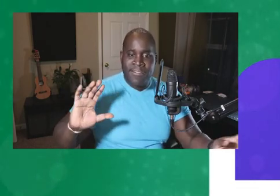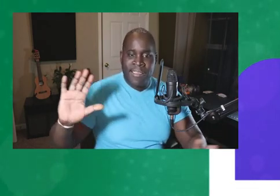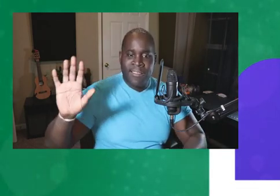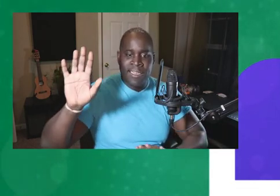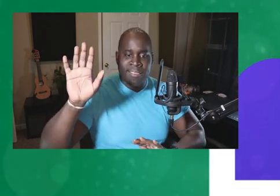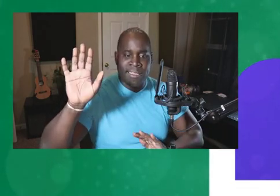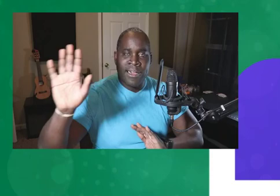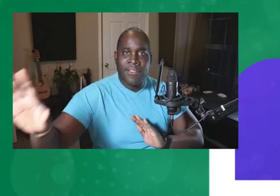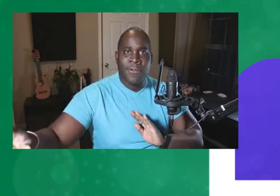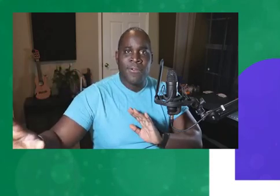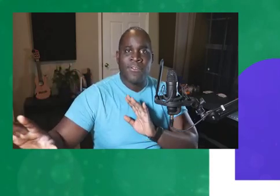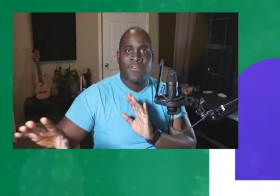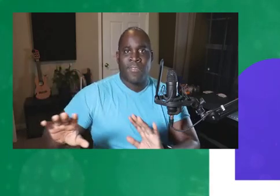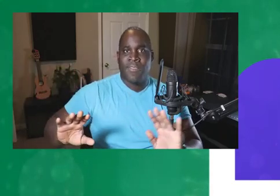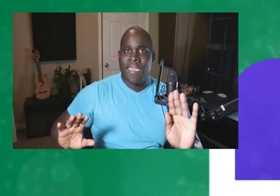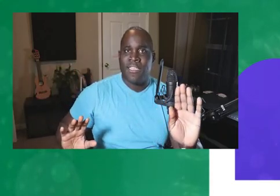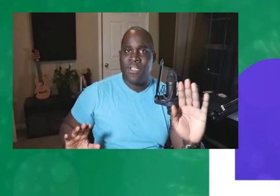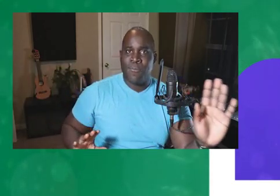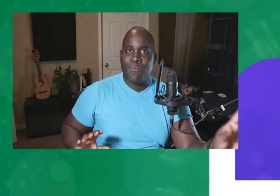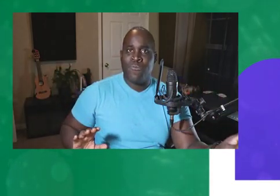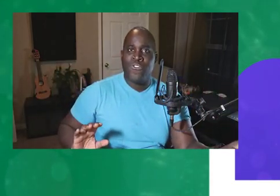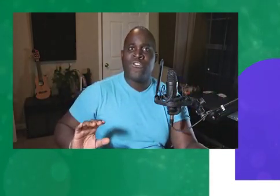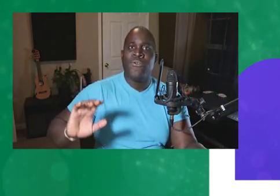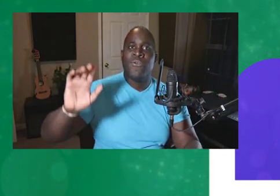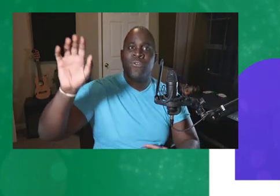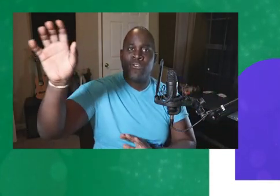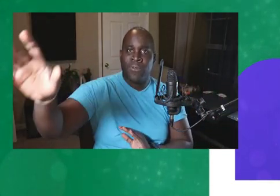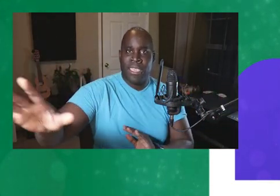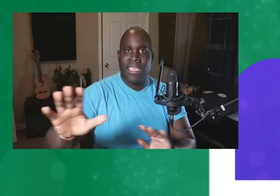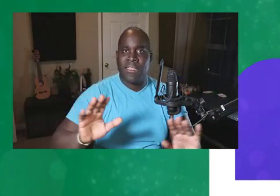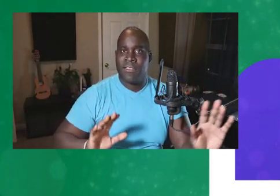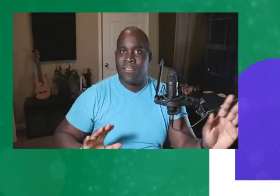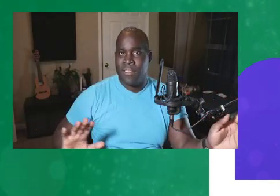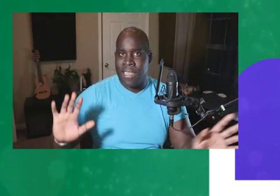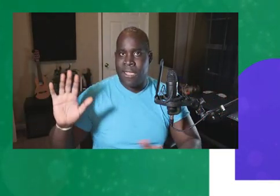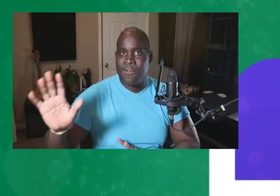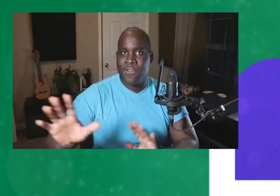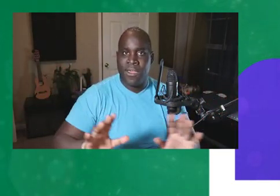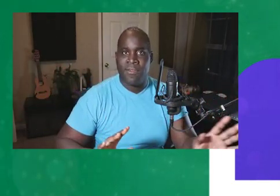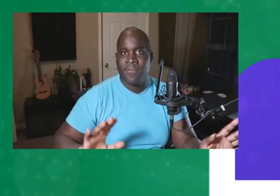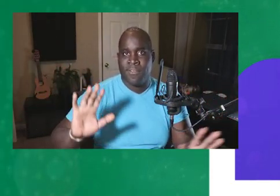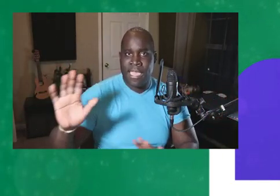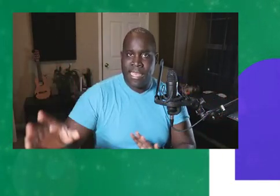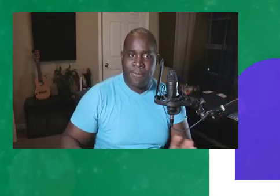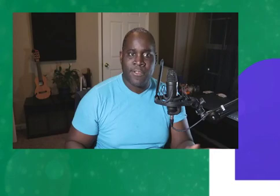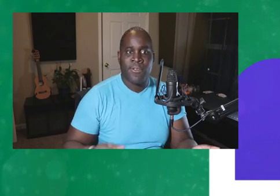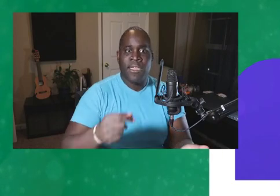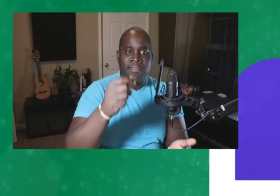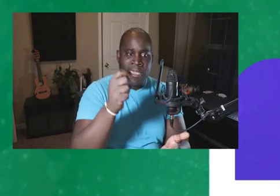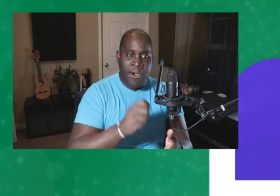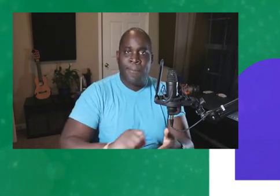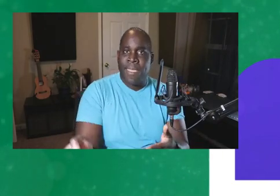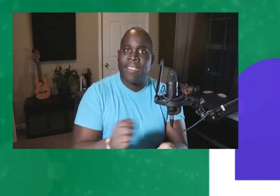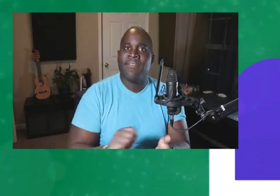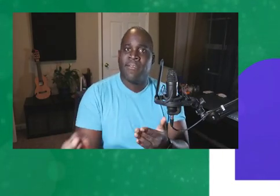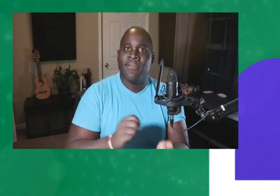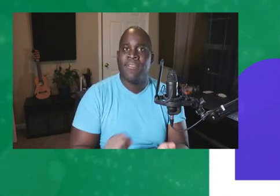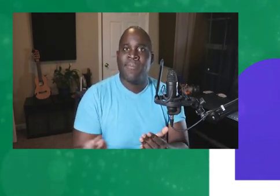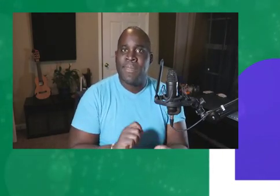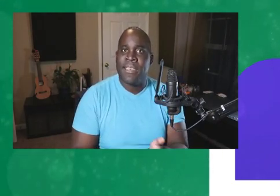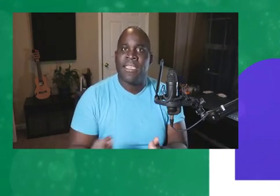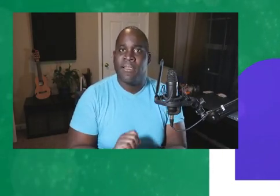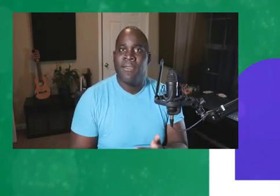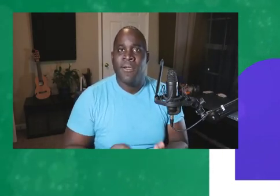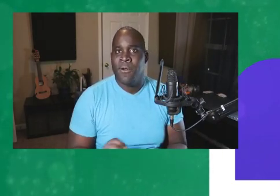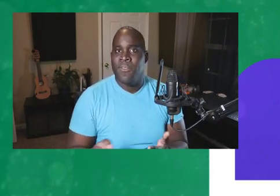begin to see like the colors that you can choose in the language of sign language to help paint